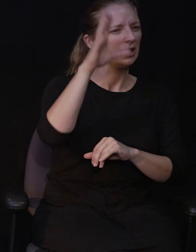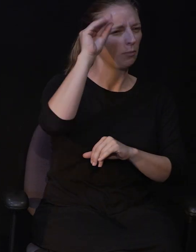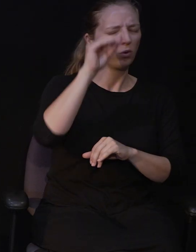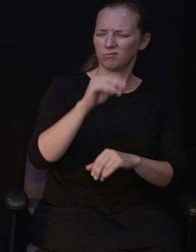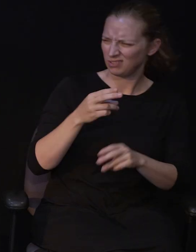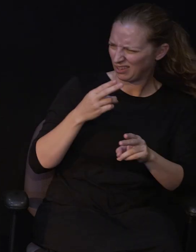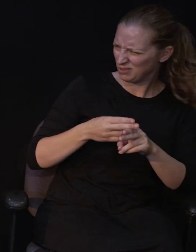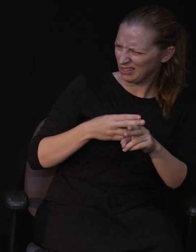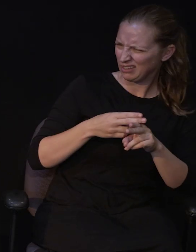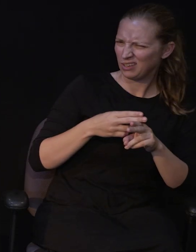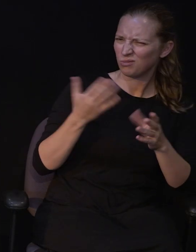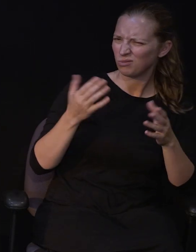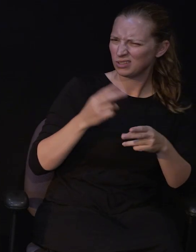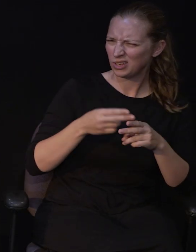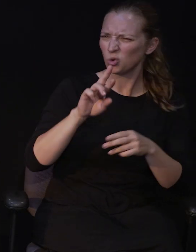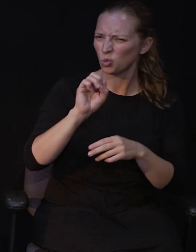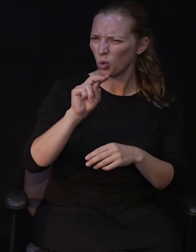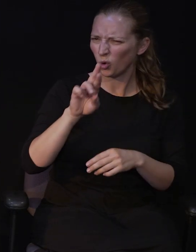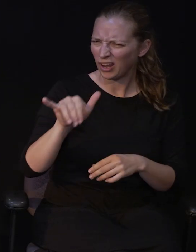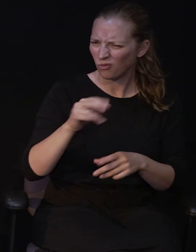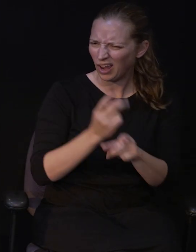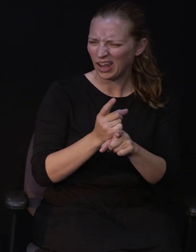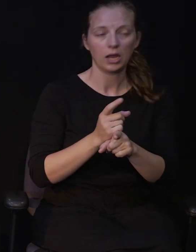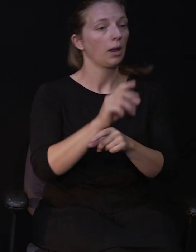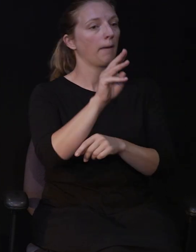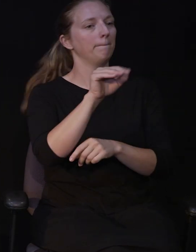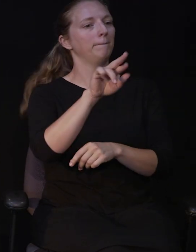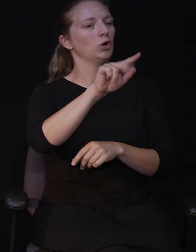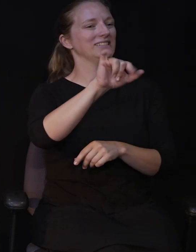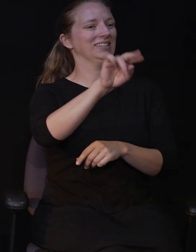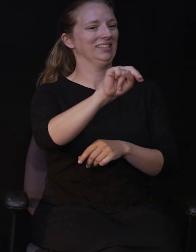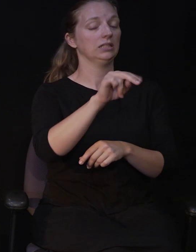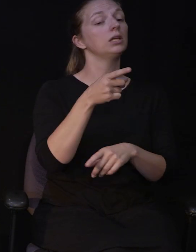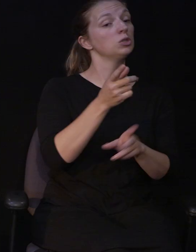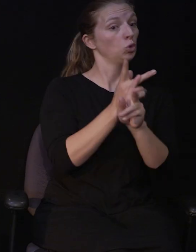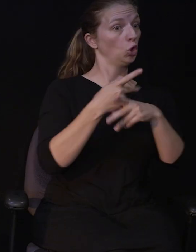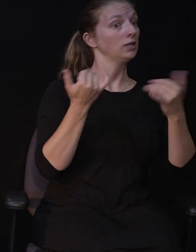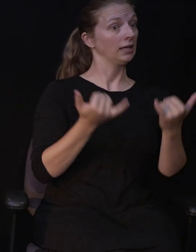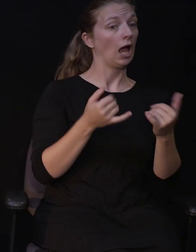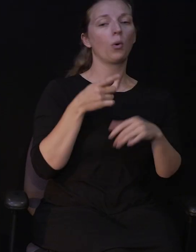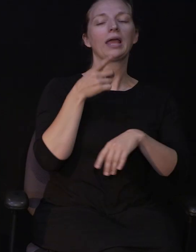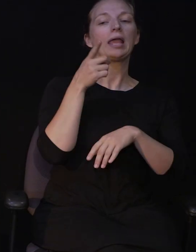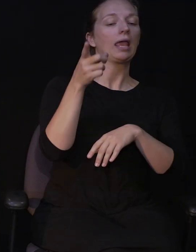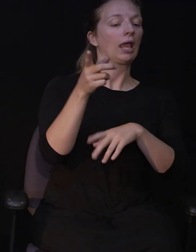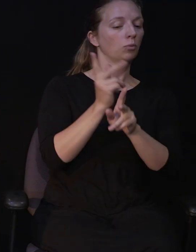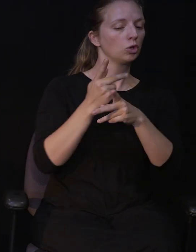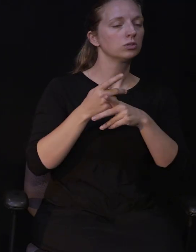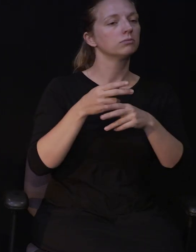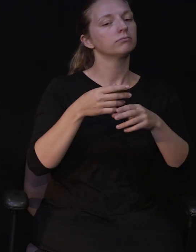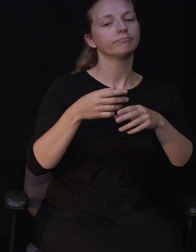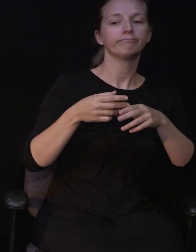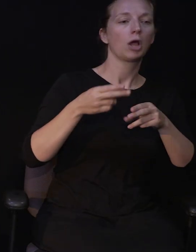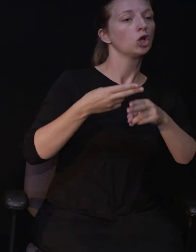name, Rory? What was his name in it? Yeah. Rory. Martin Spangers is producing now, and he produced a little short film